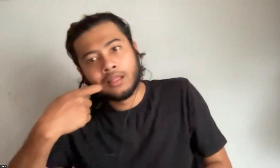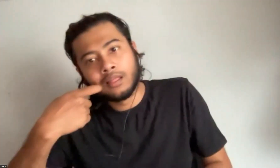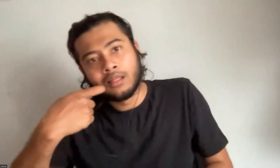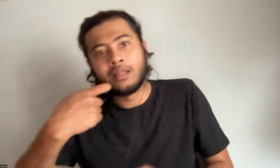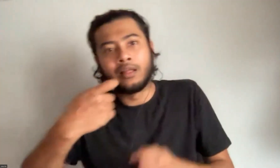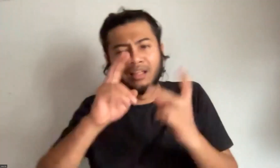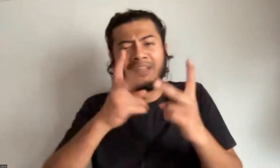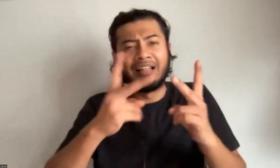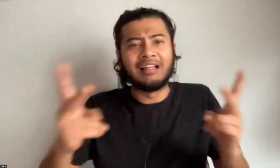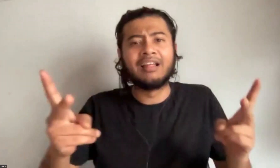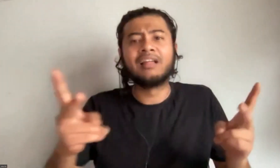impurity.